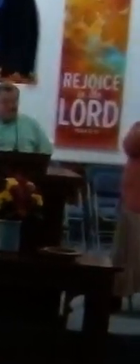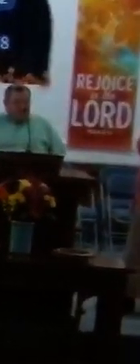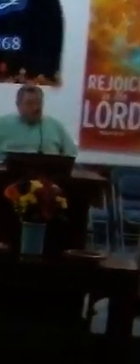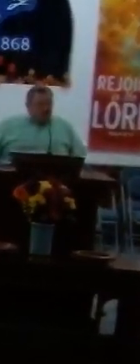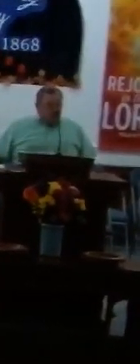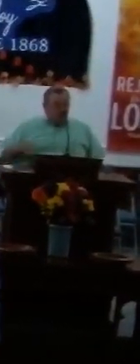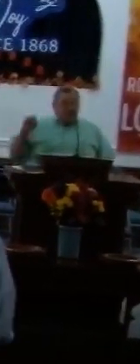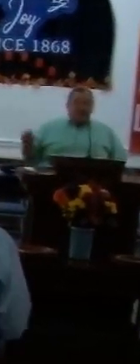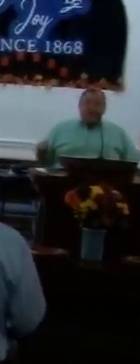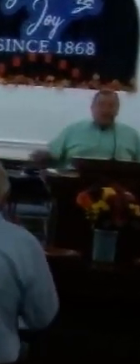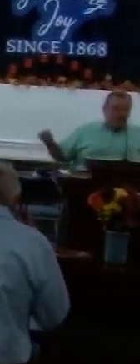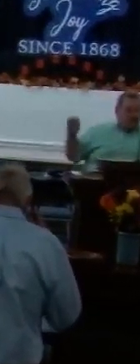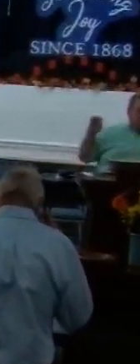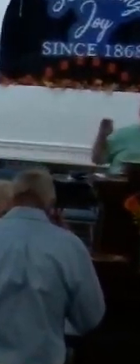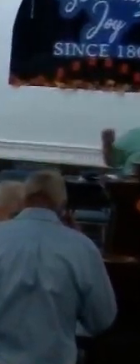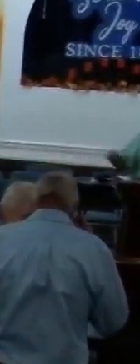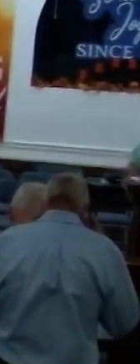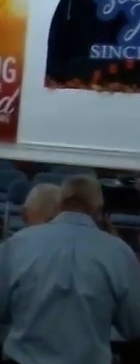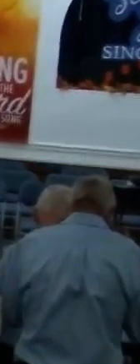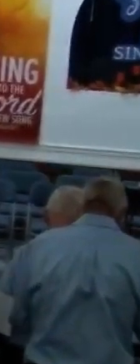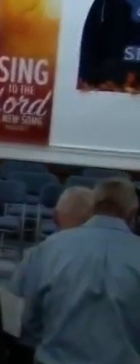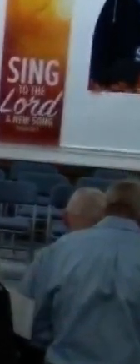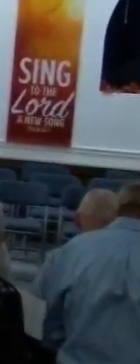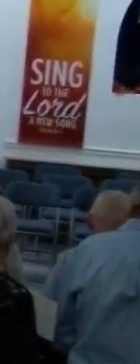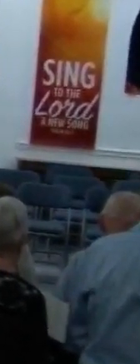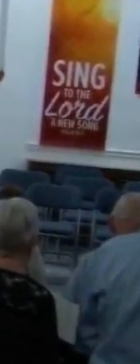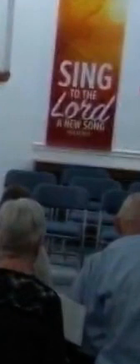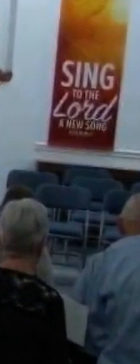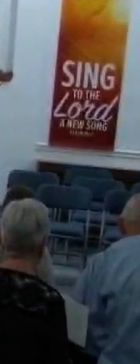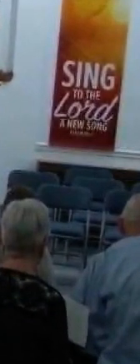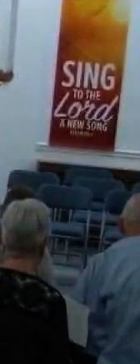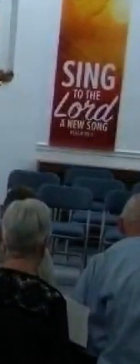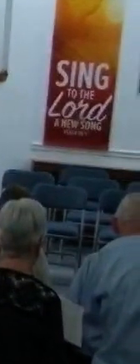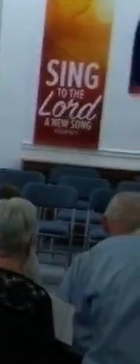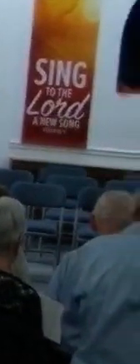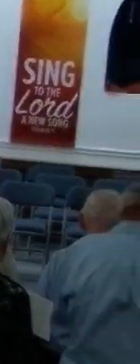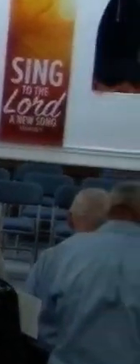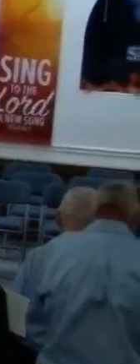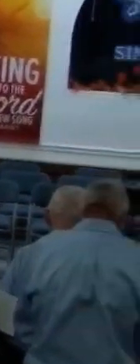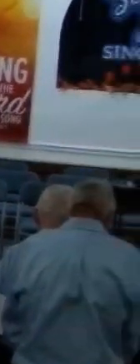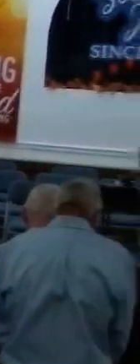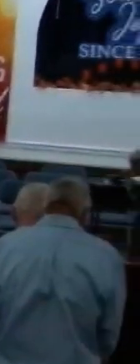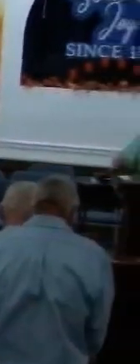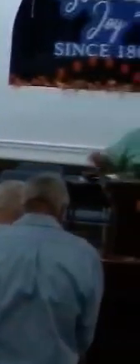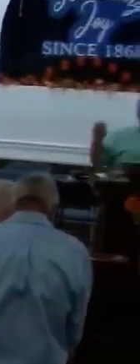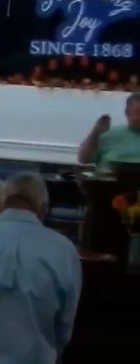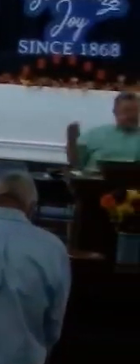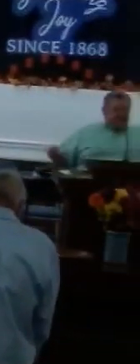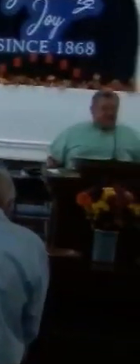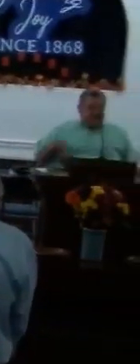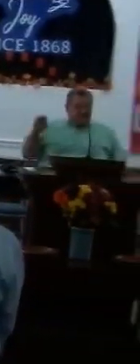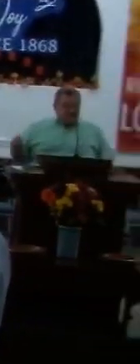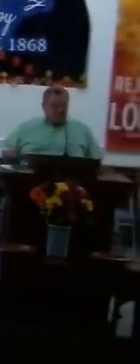above. To be used by Christians freely to